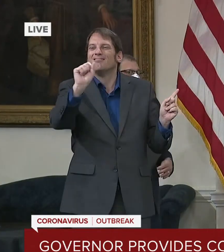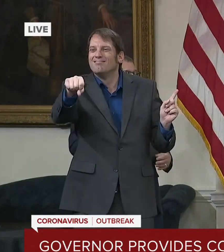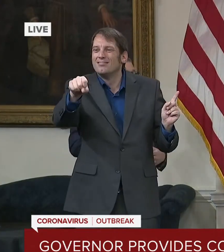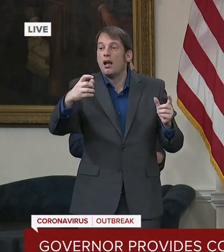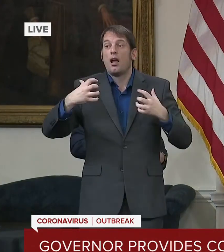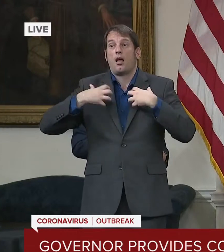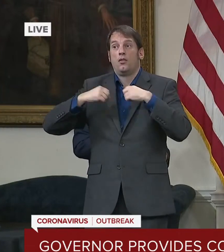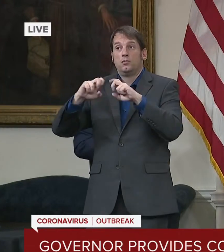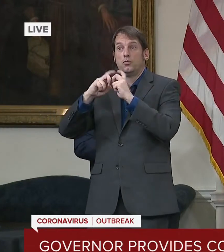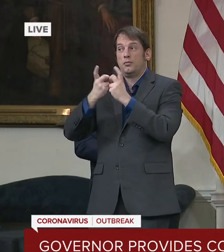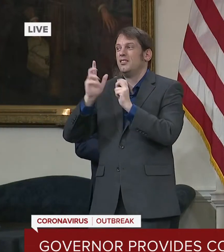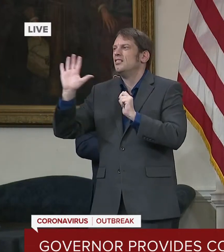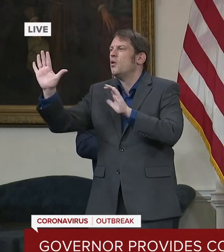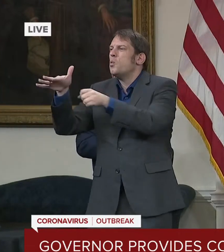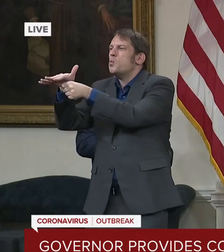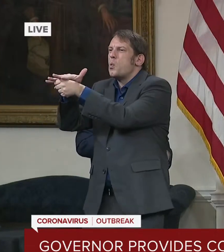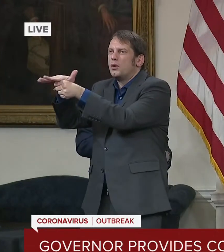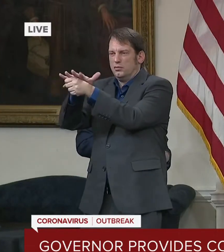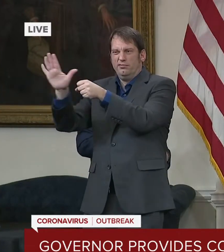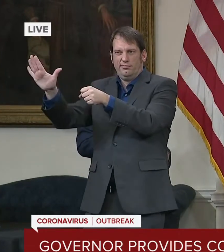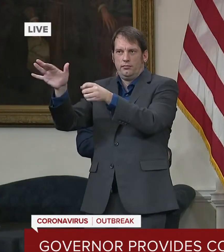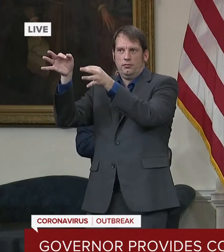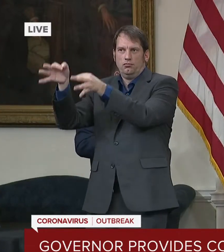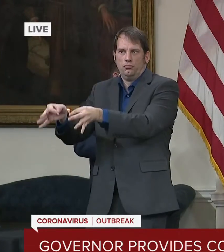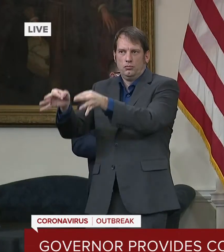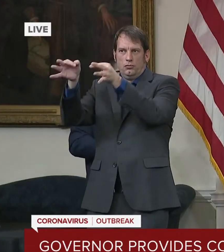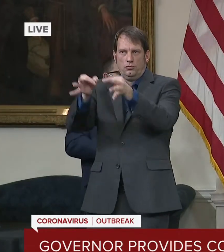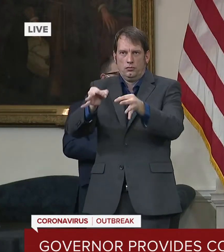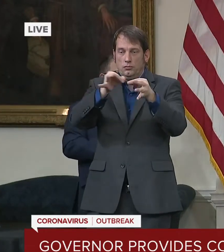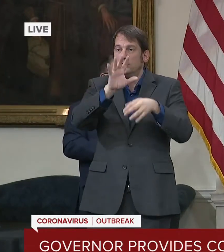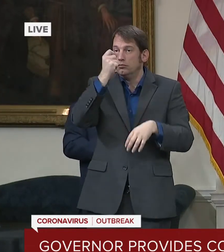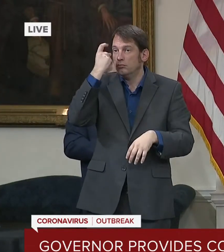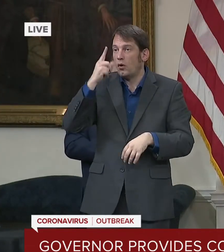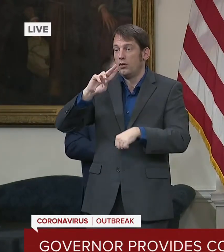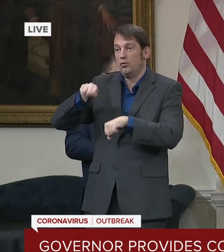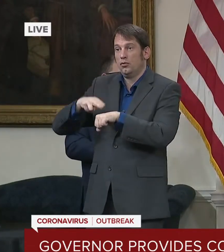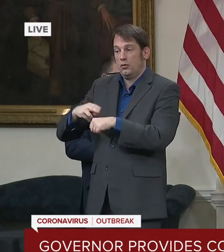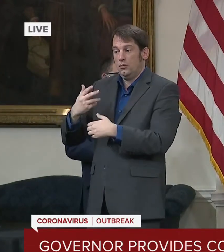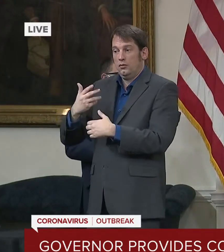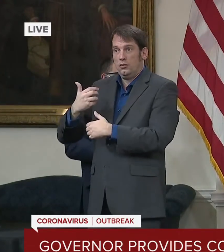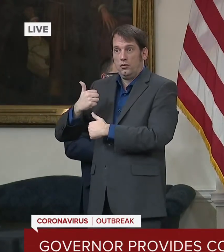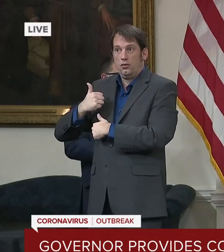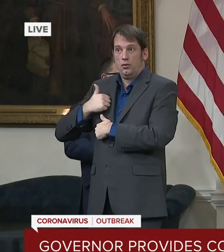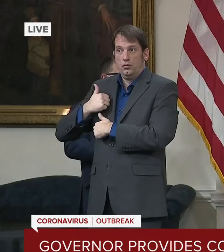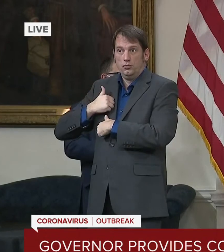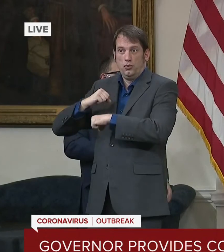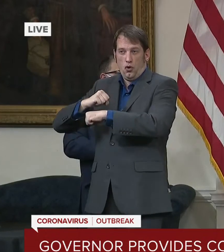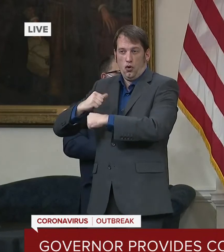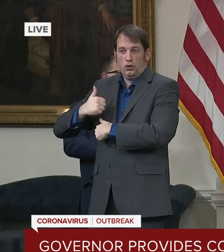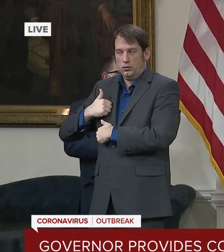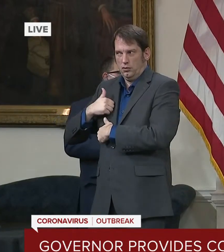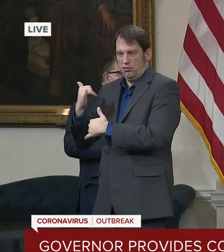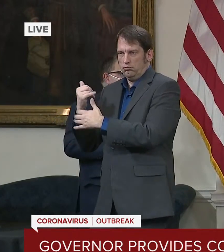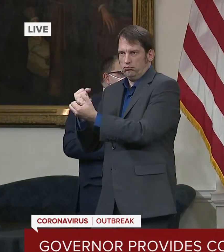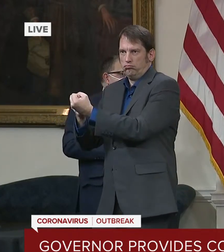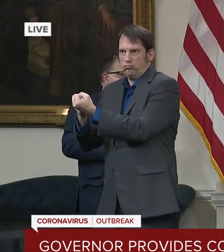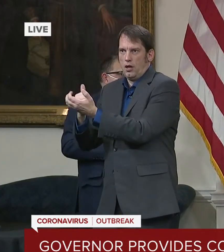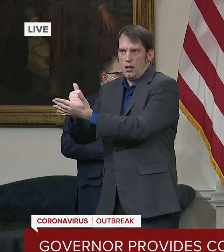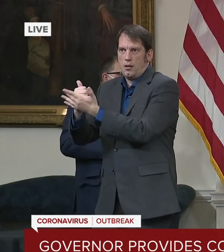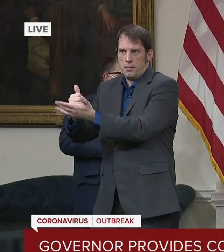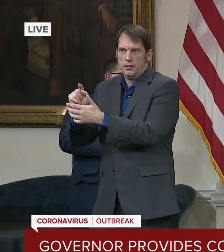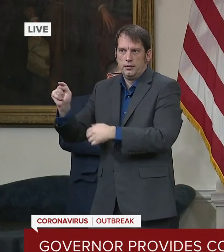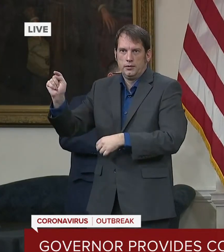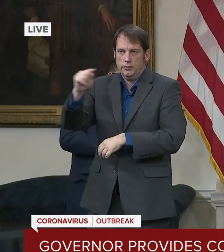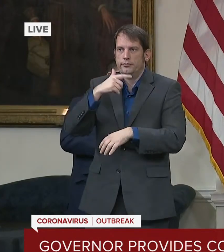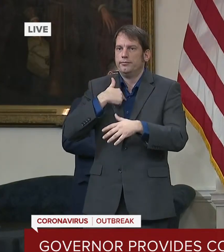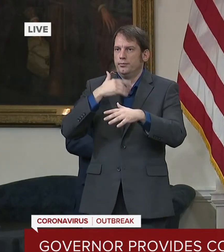health department. The Guard is in helping Prince George's County with their health department. Also why we're standing up all those Giants